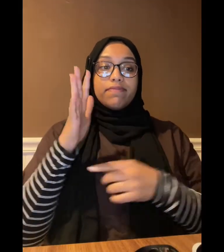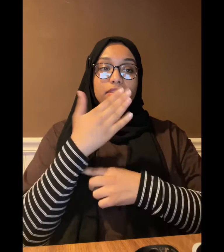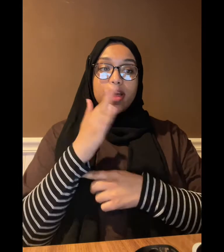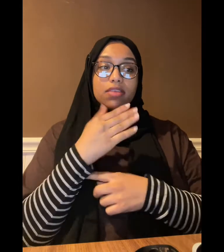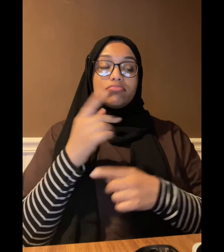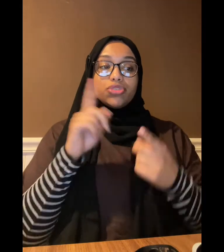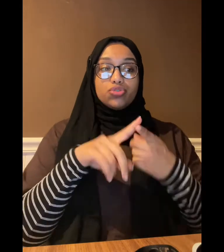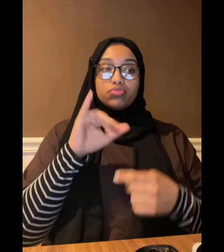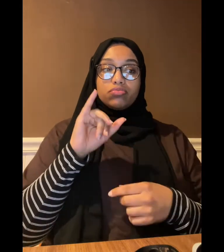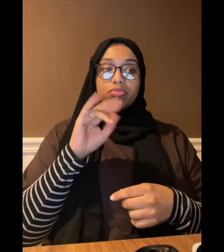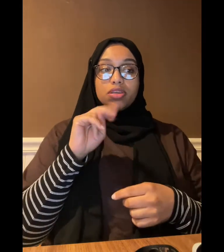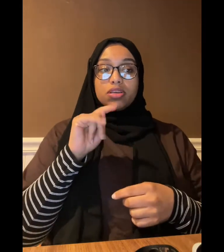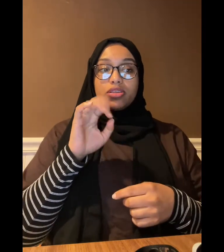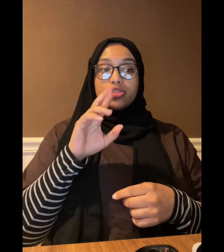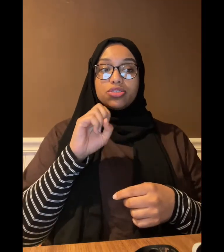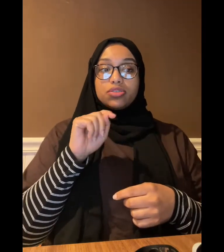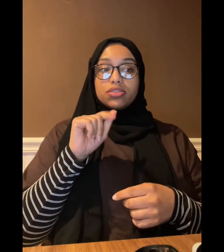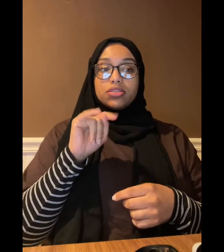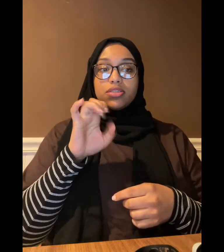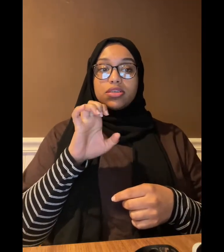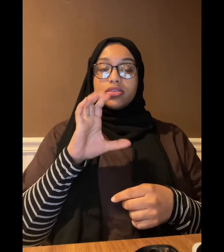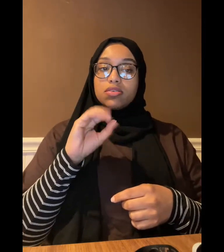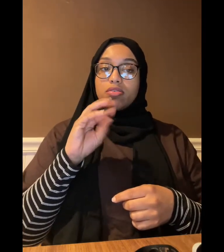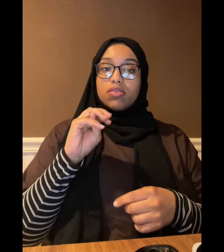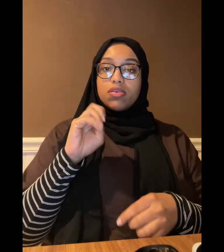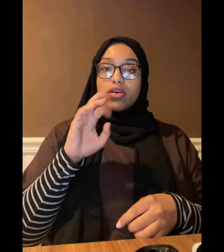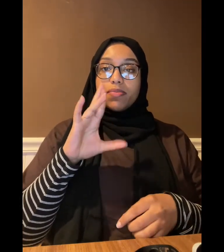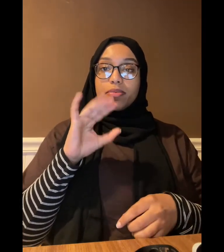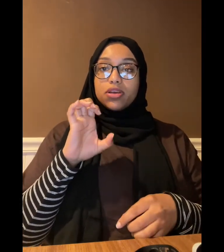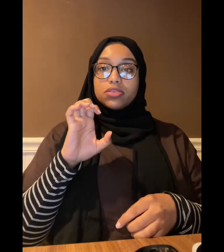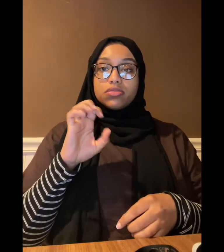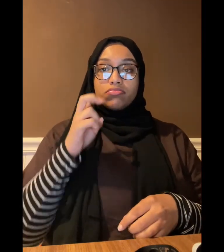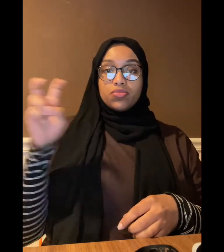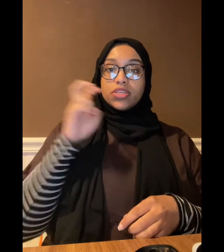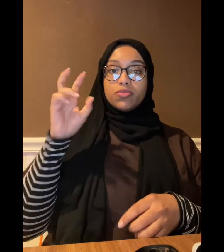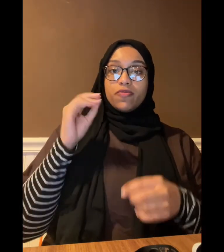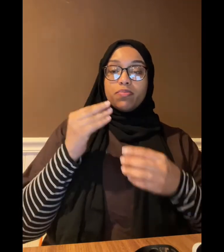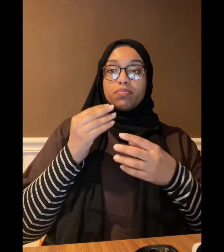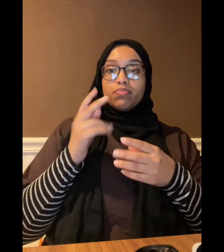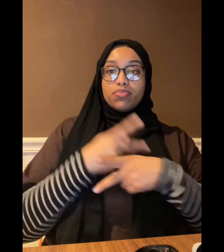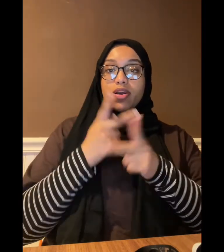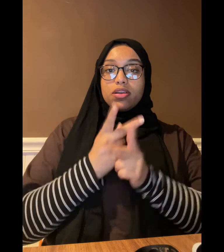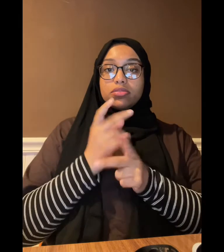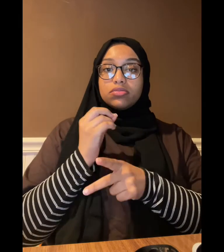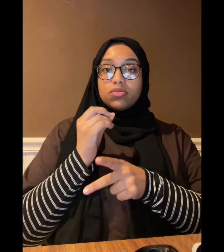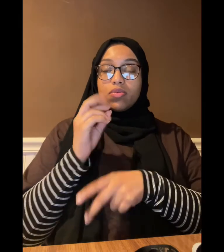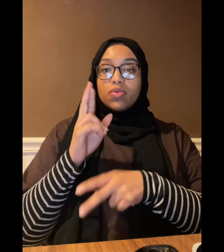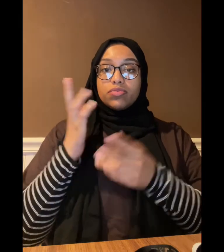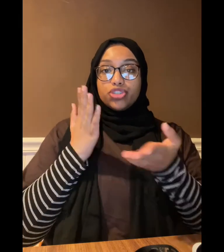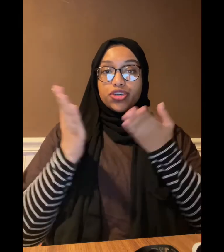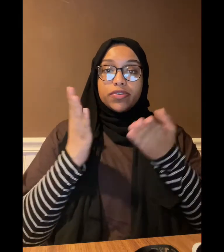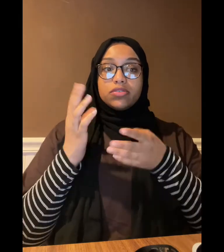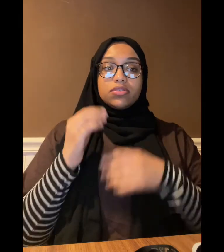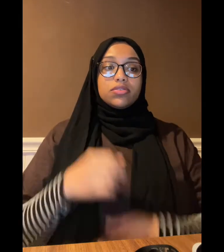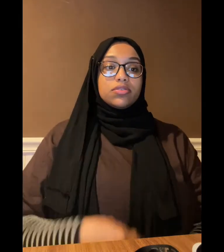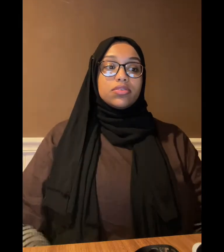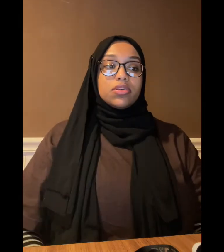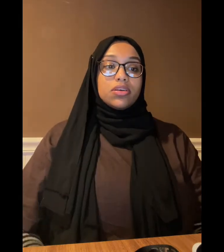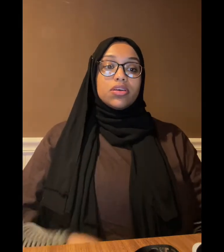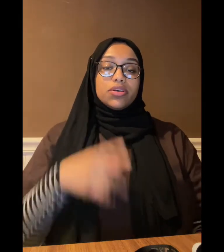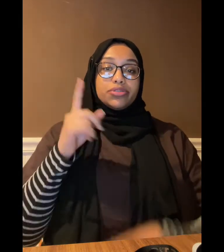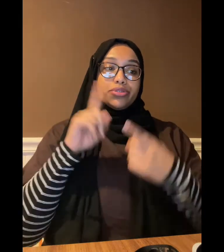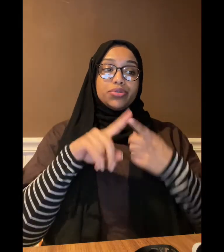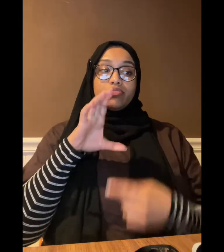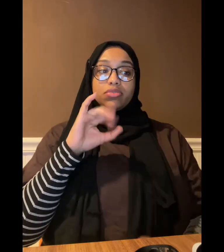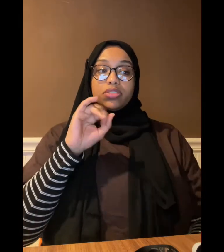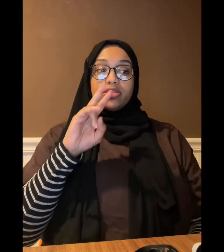it. What do we mean by X thing? And hopefully it will be included in the definition section